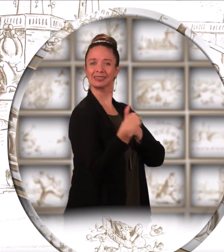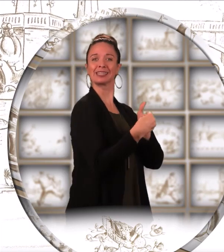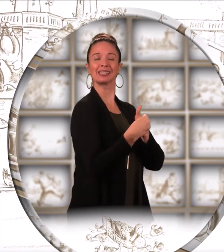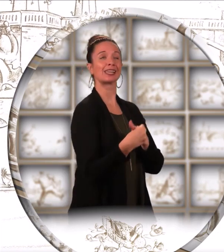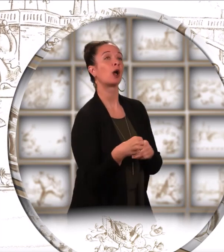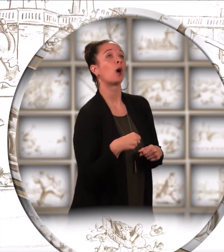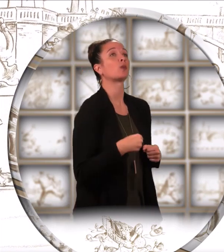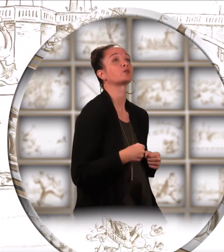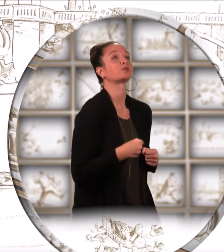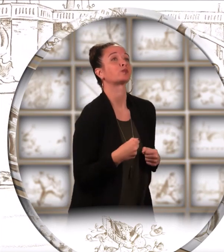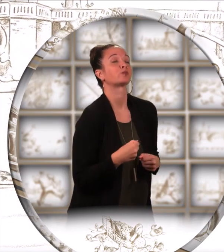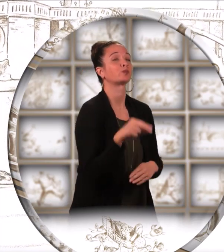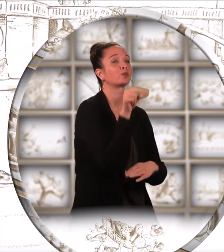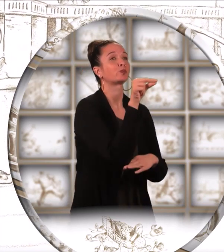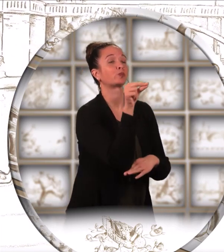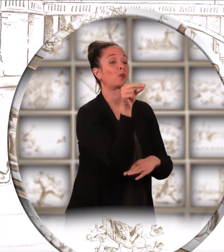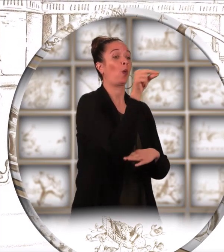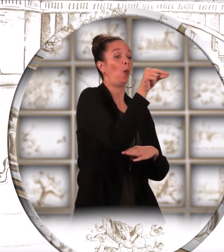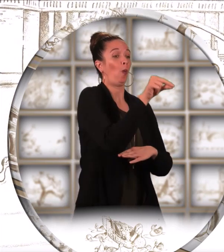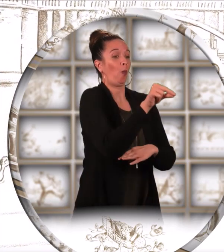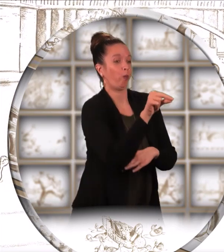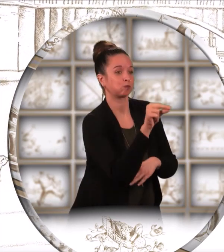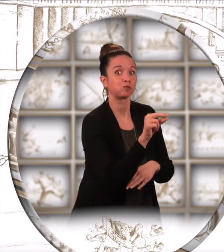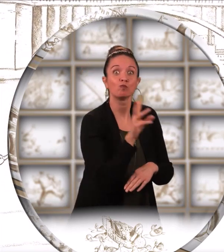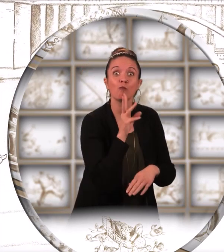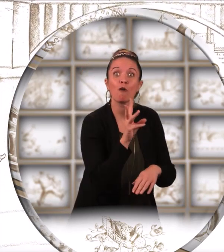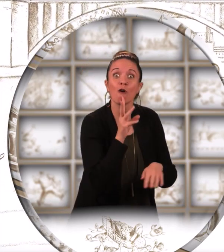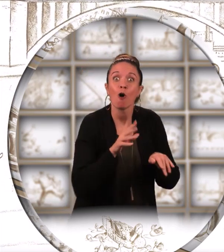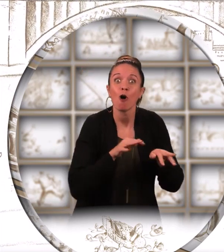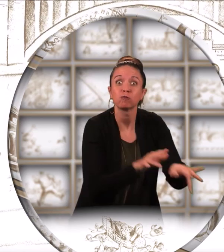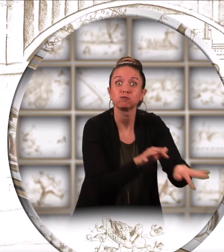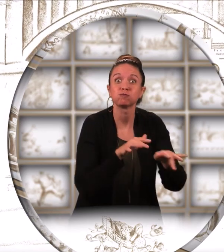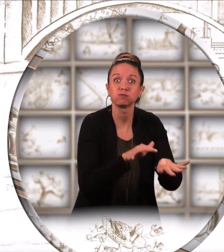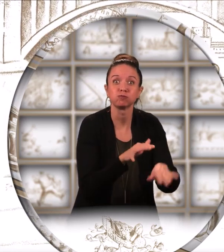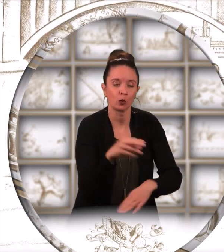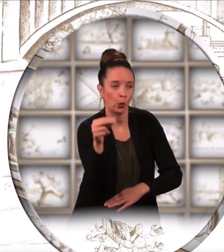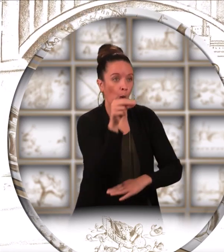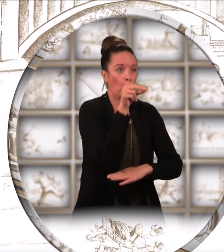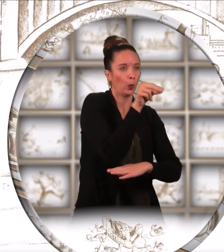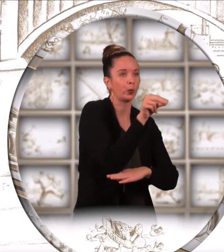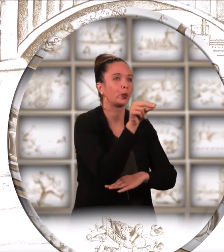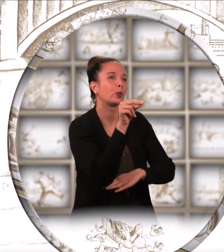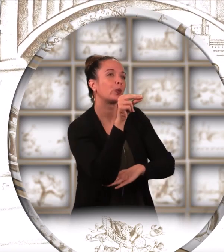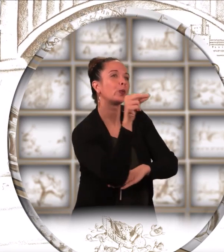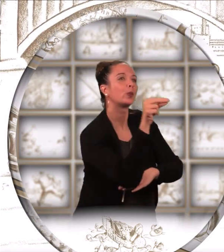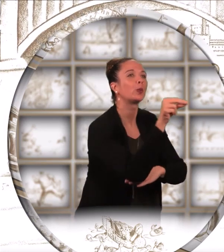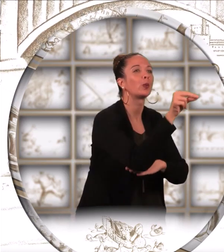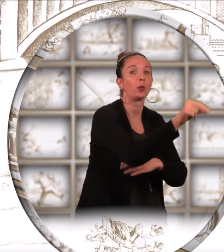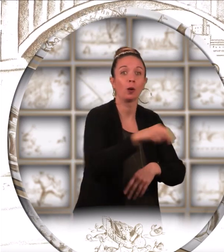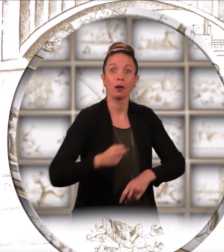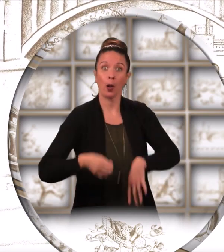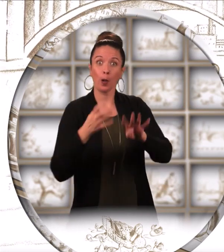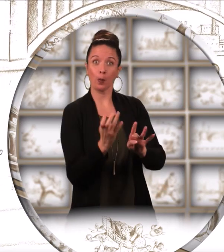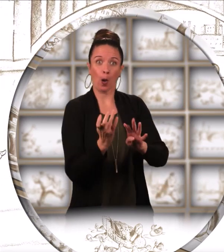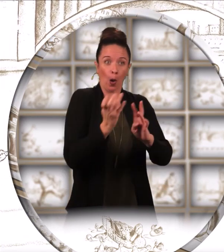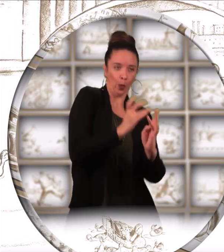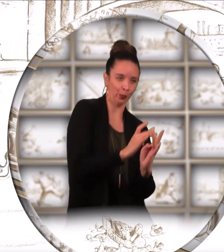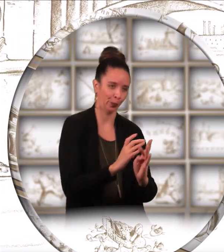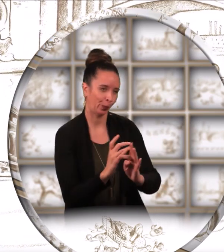Mrs. Mallard led the way into the water, and they swam behind her to the opposite